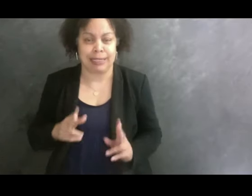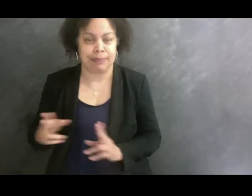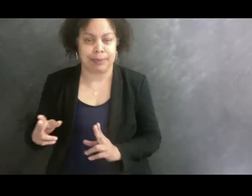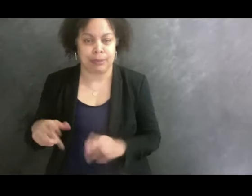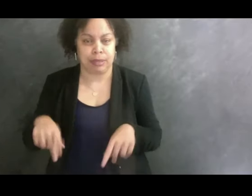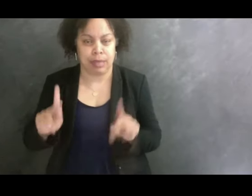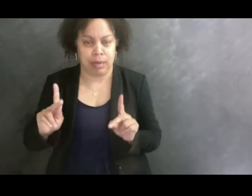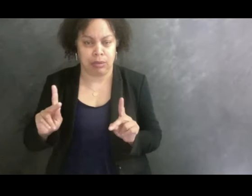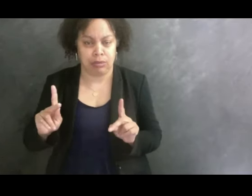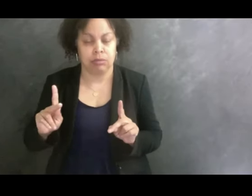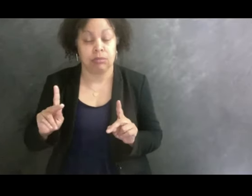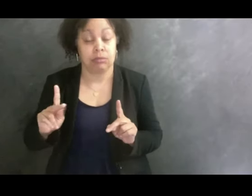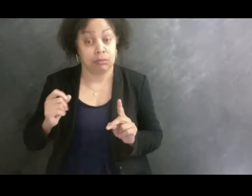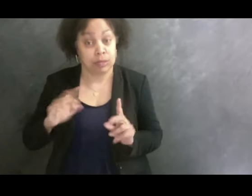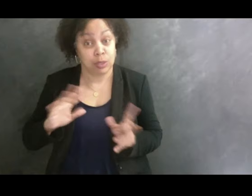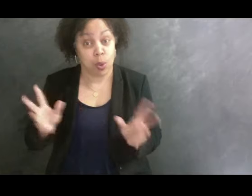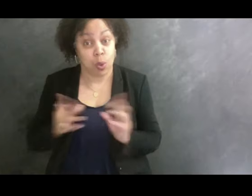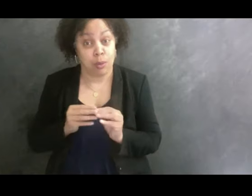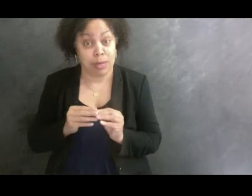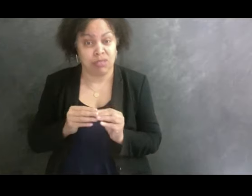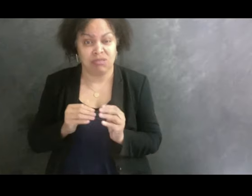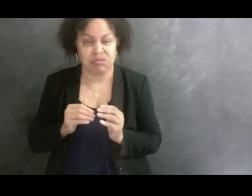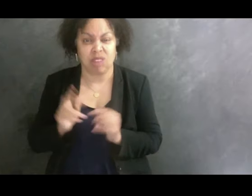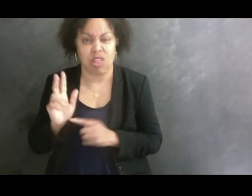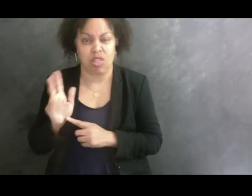the total amount should be less than 3 minutes or less.